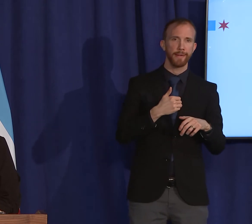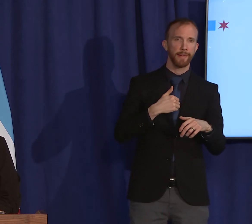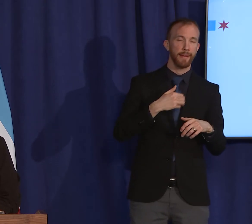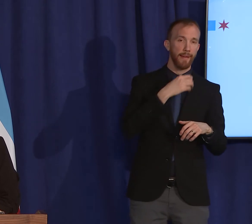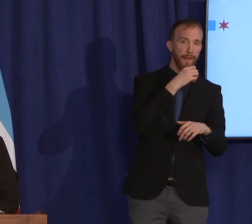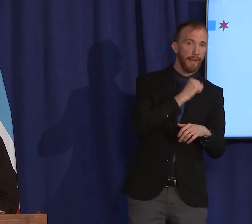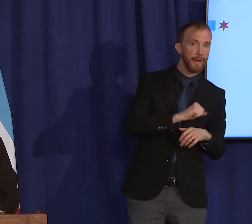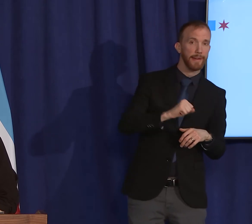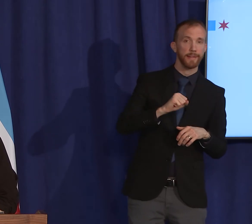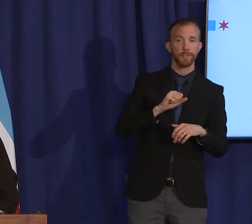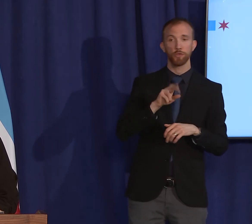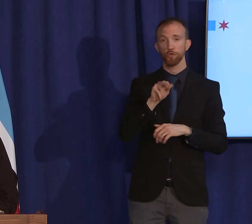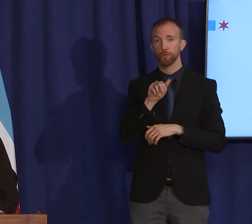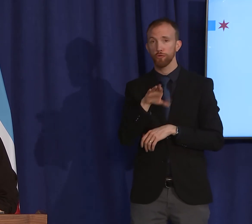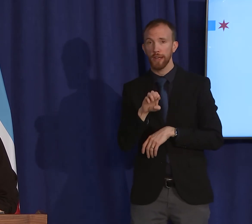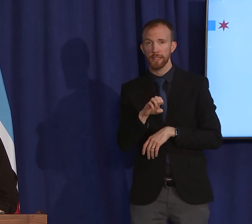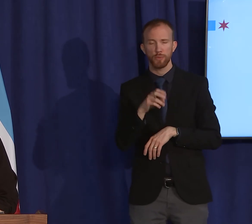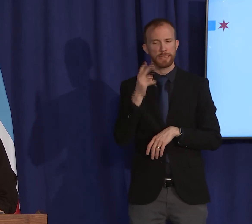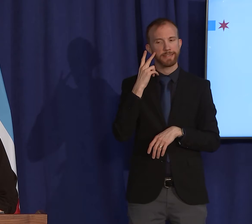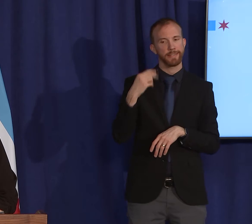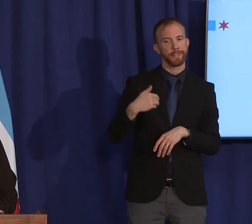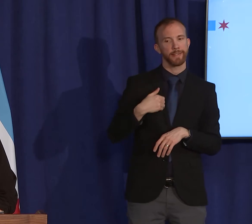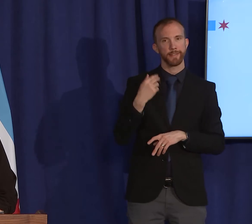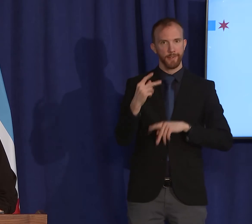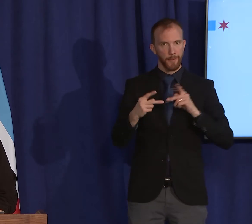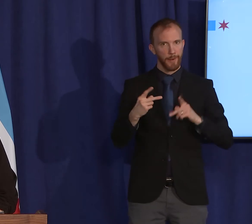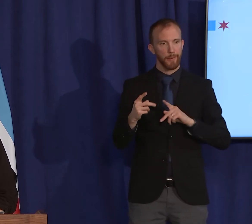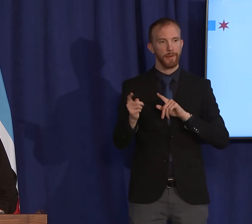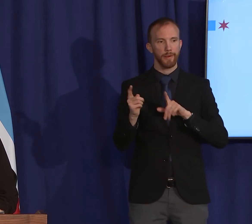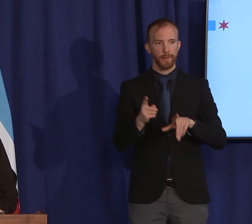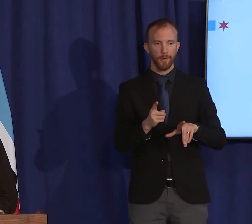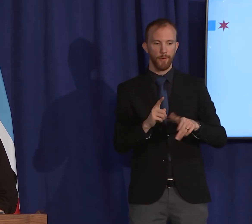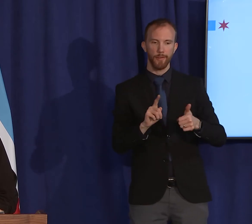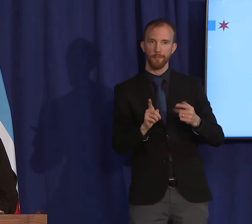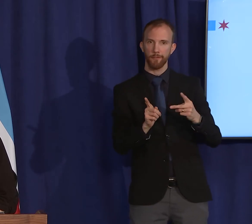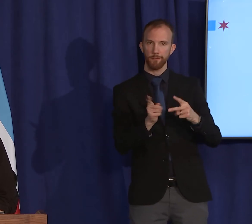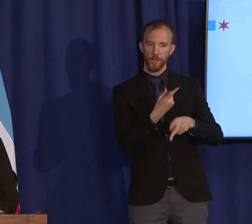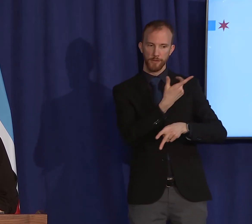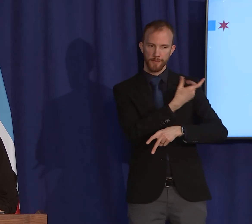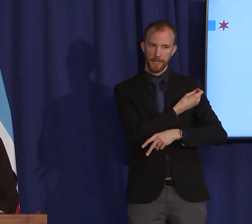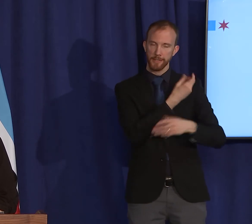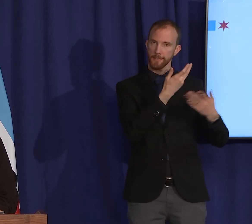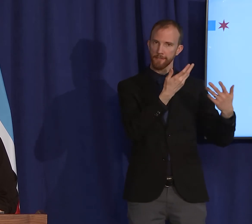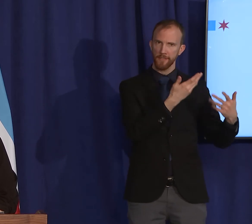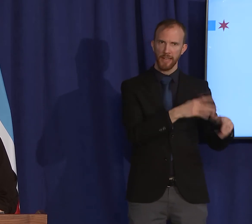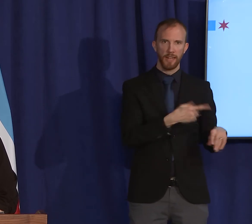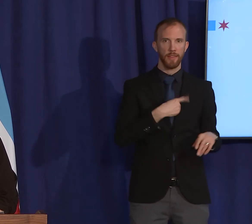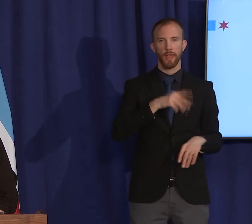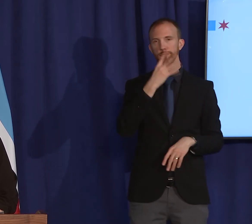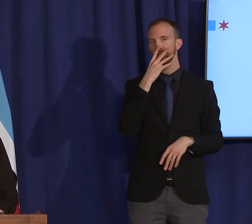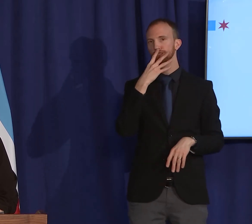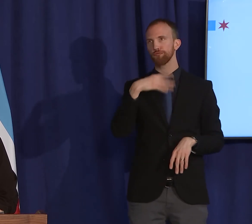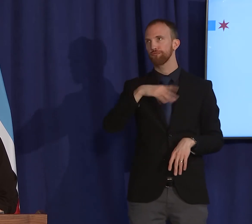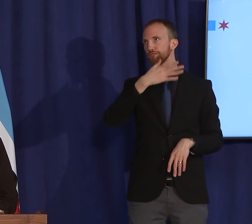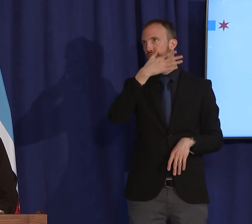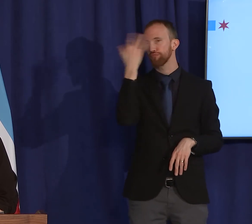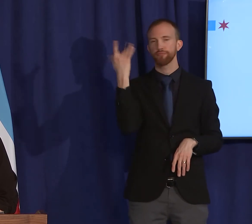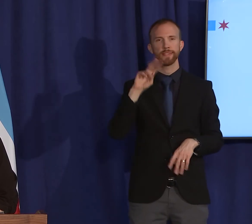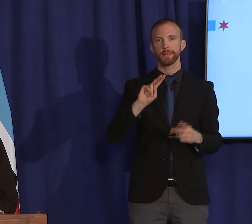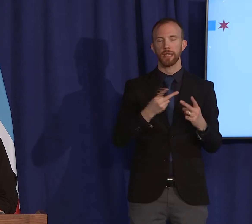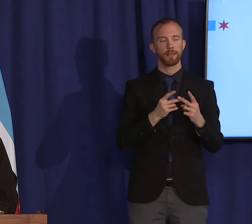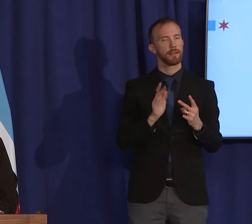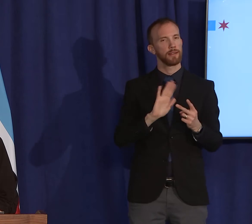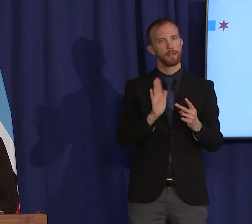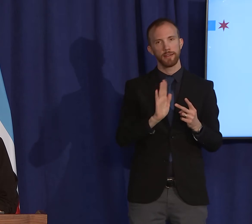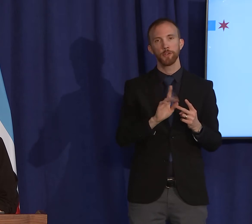less likely to come back for their second vaccine, and I would just reiterate that you've got to get both doses. If you got Pfizer or